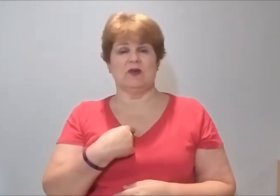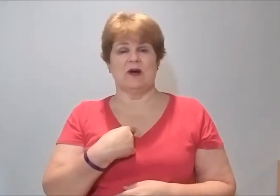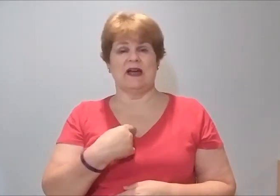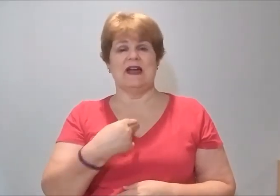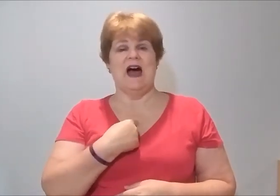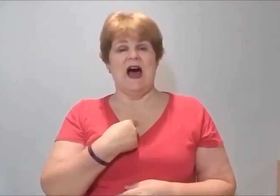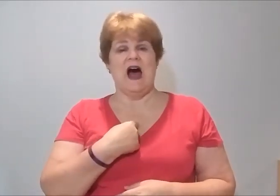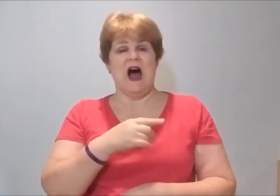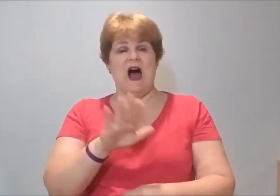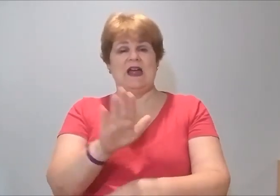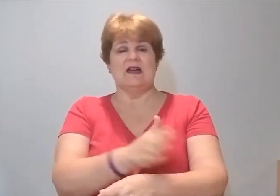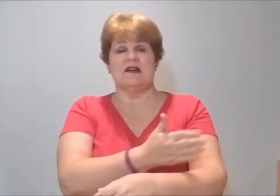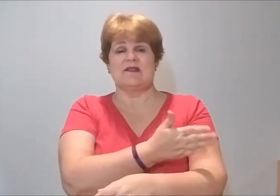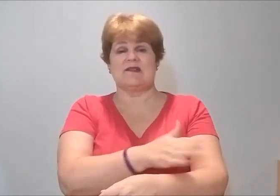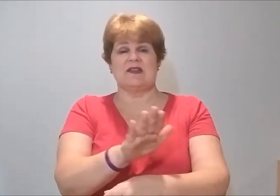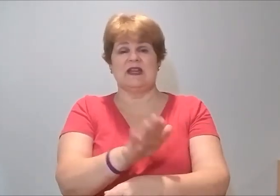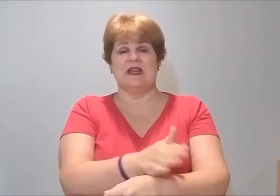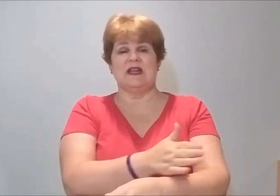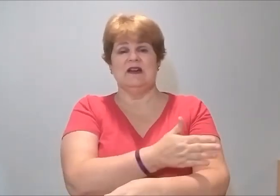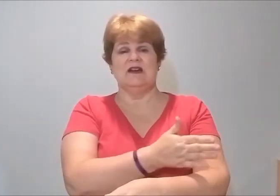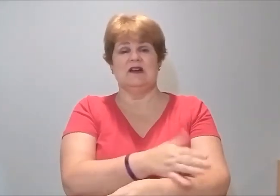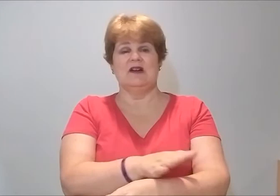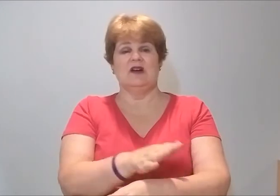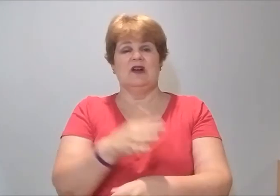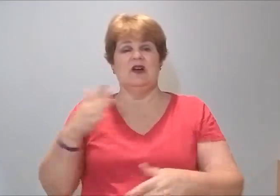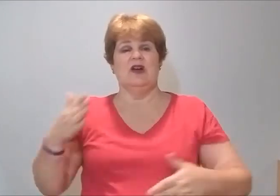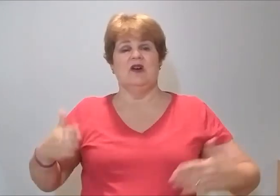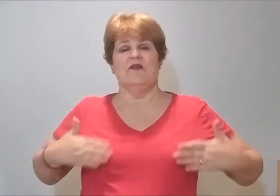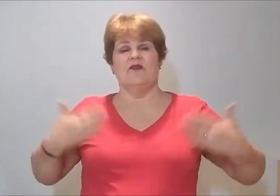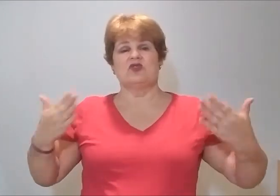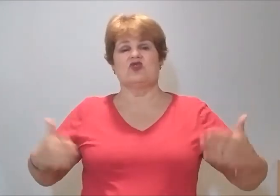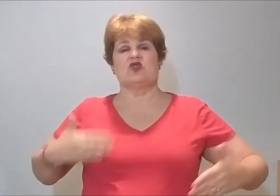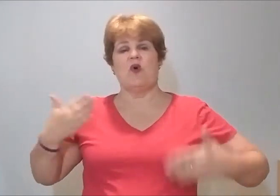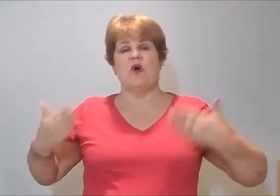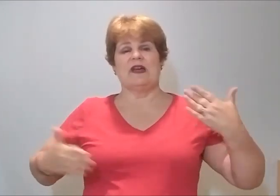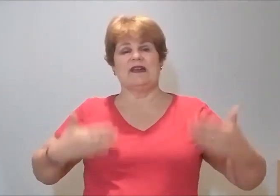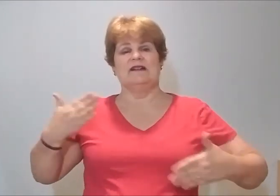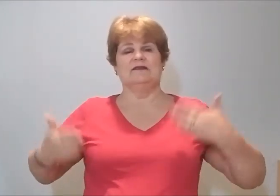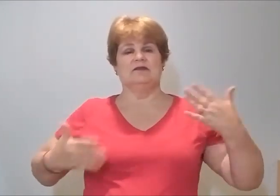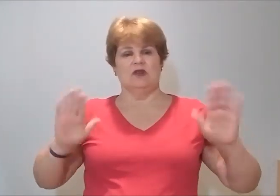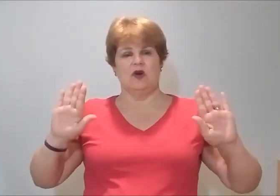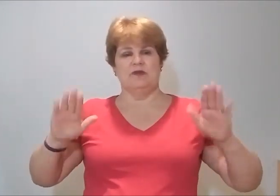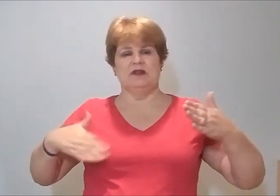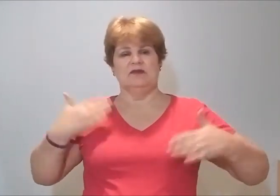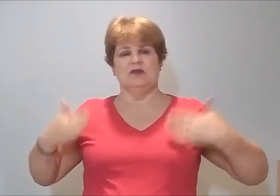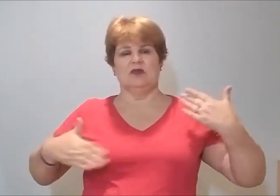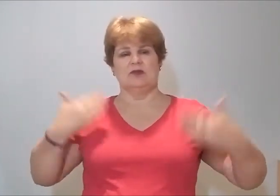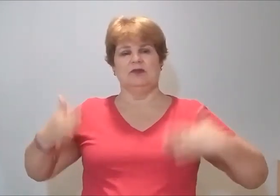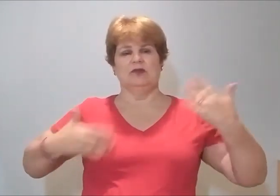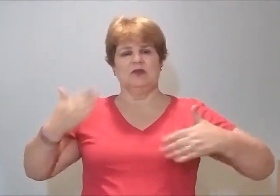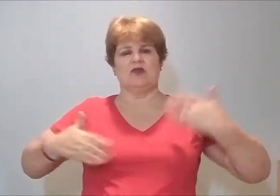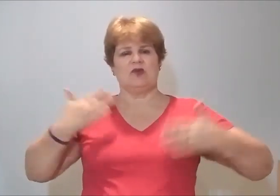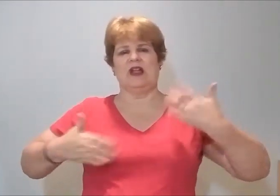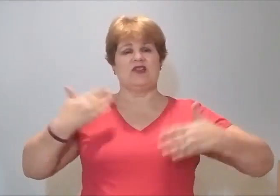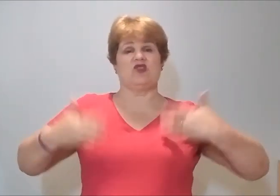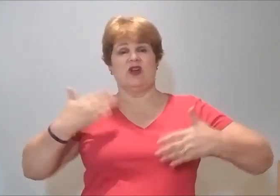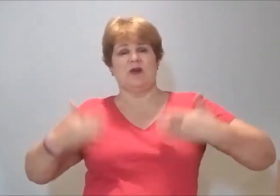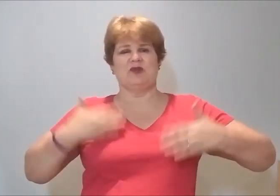way. I sing for joy. Open your, just sort of like stirring up your